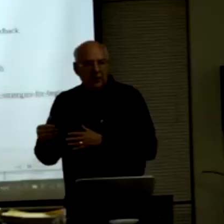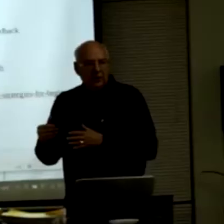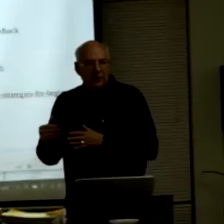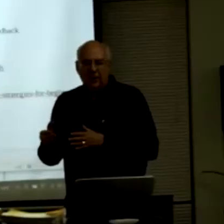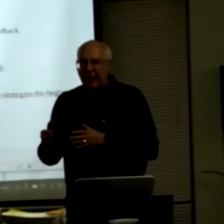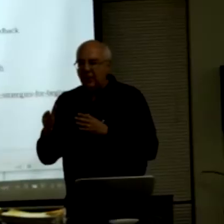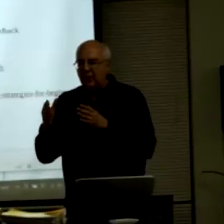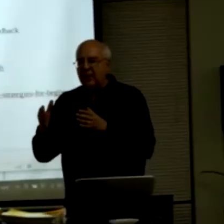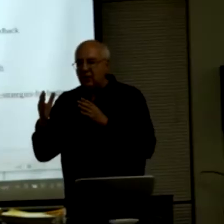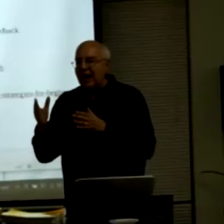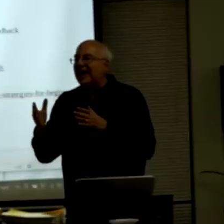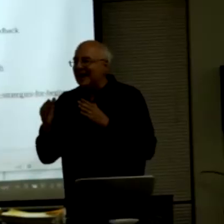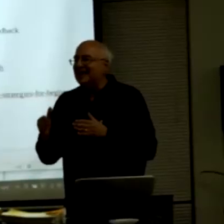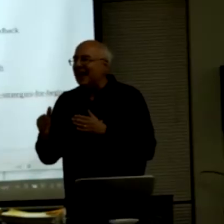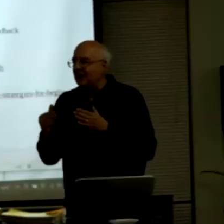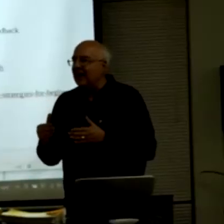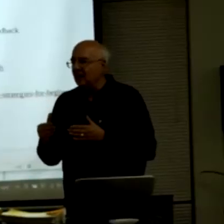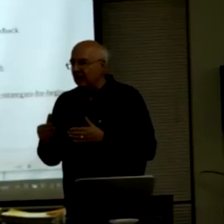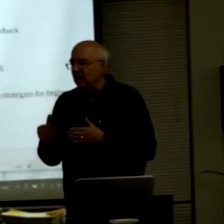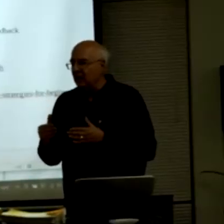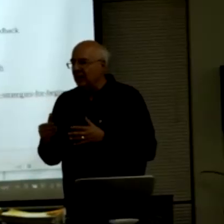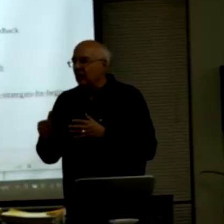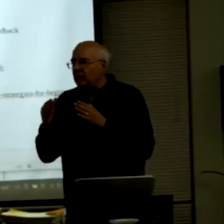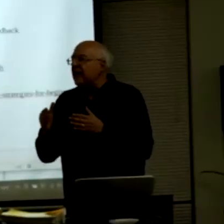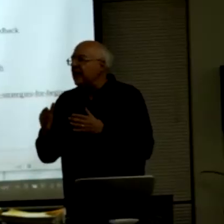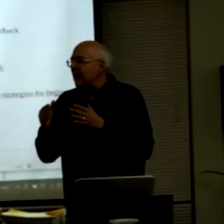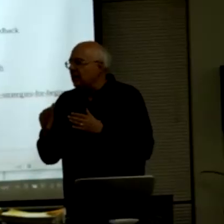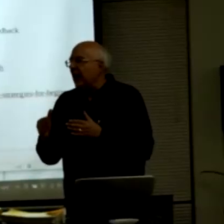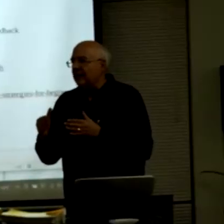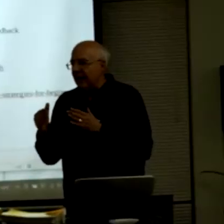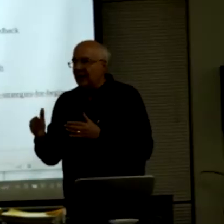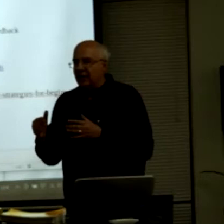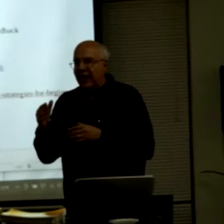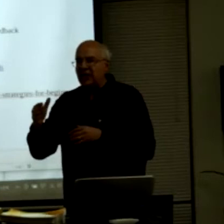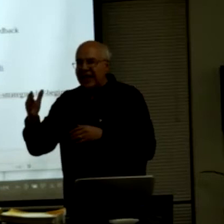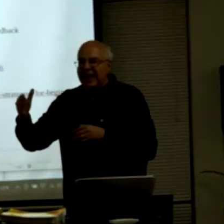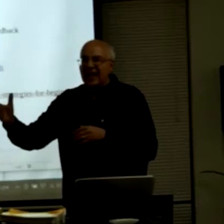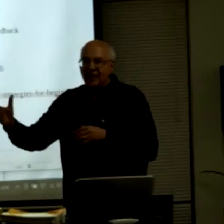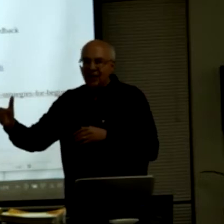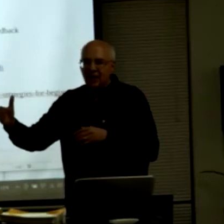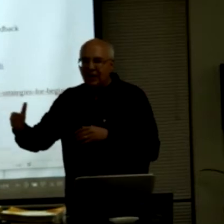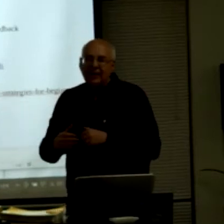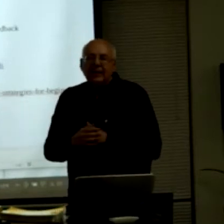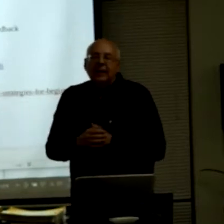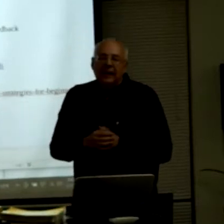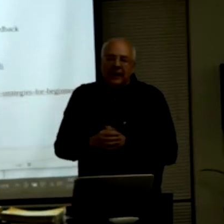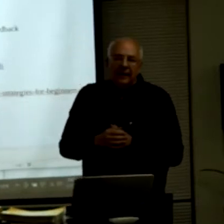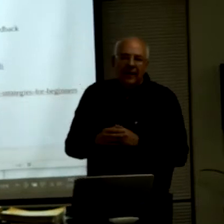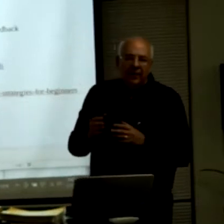language. So that's where you get signing exact English or seeing exact English, SEEC. And then